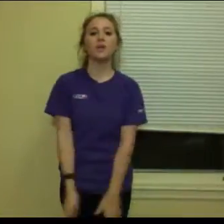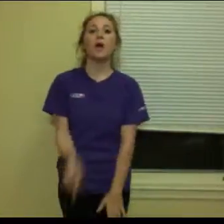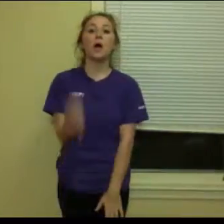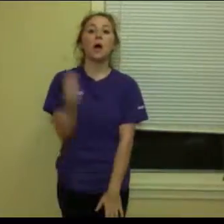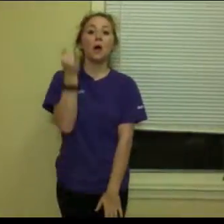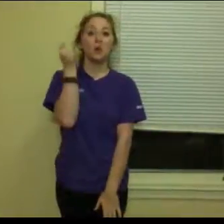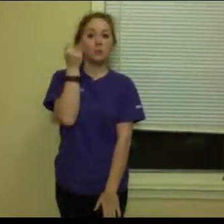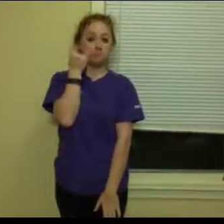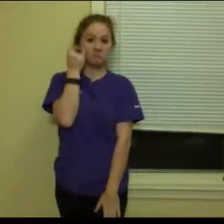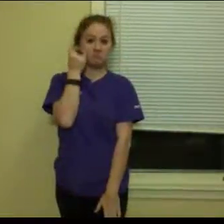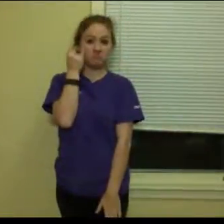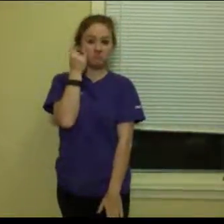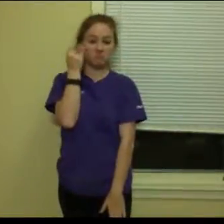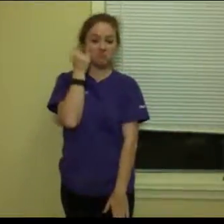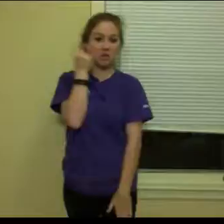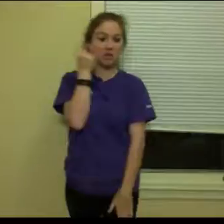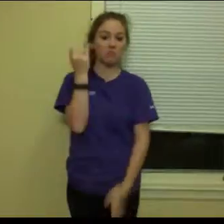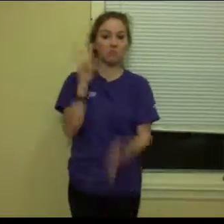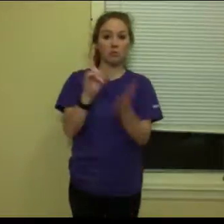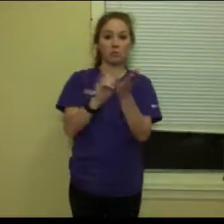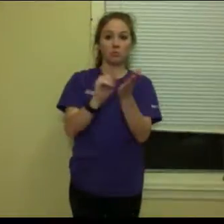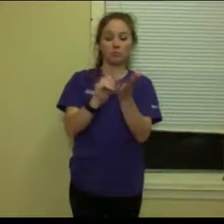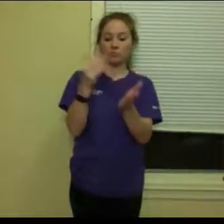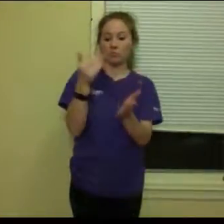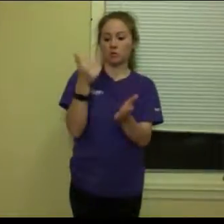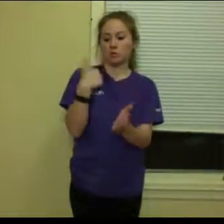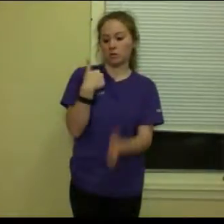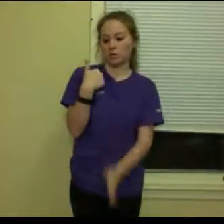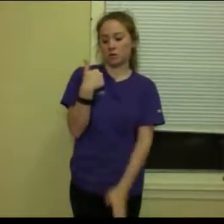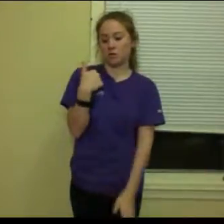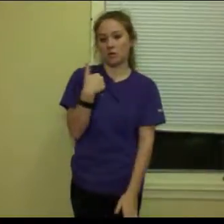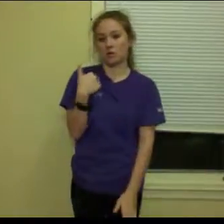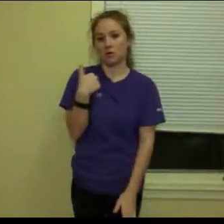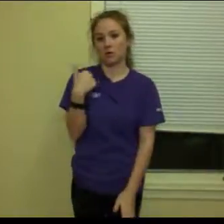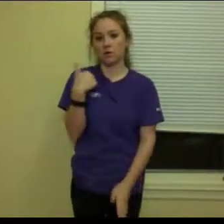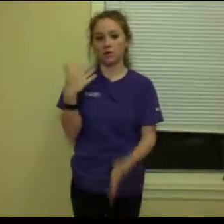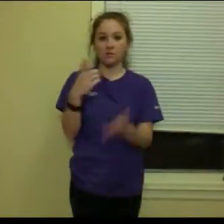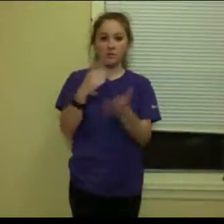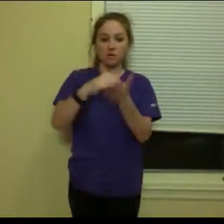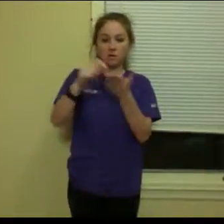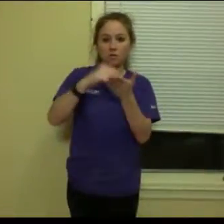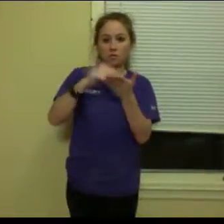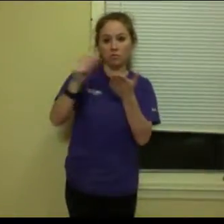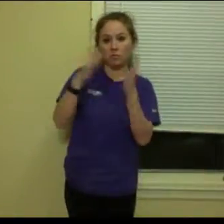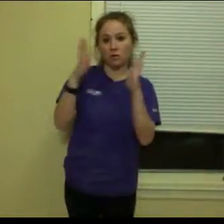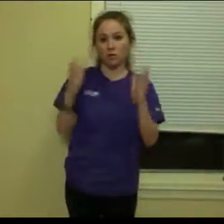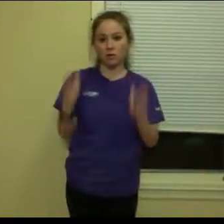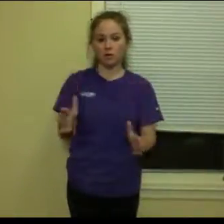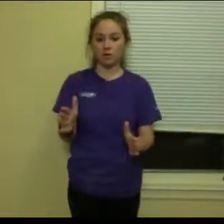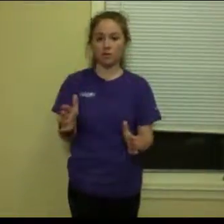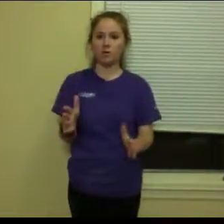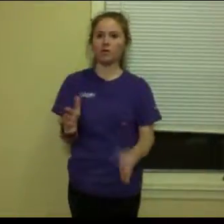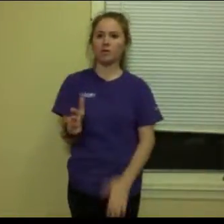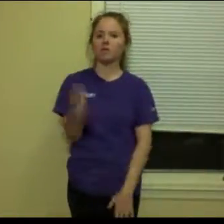Is the opinion only written in the editor's part? If the news has a